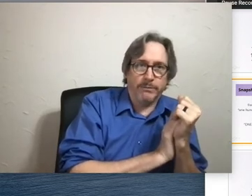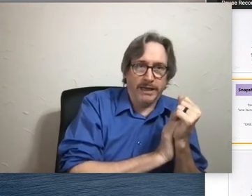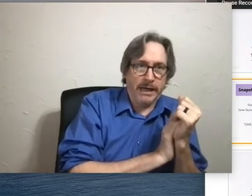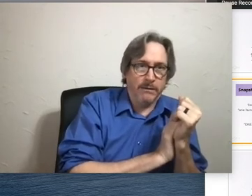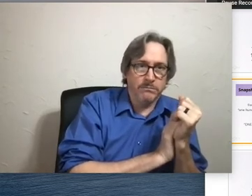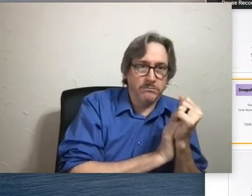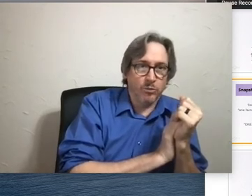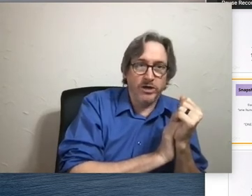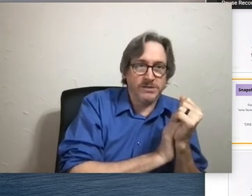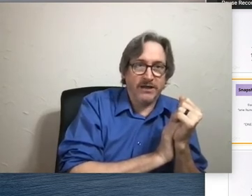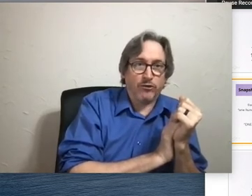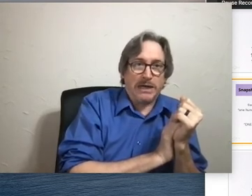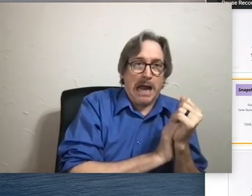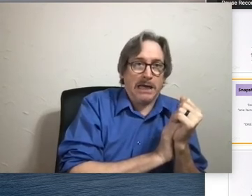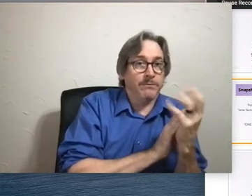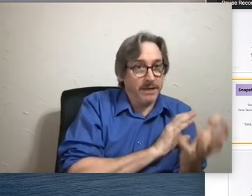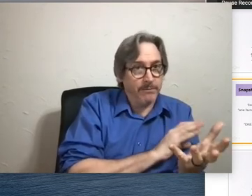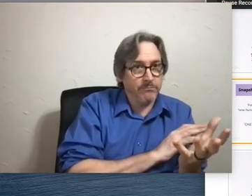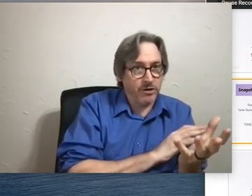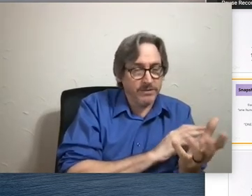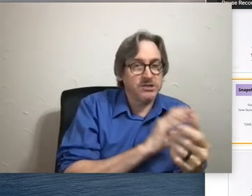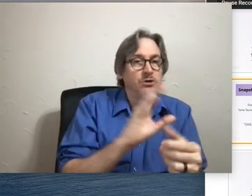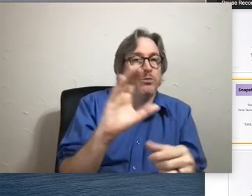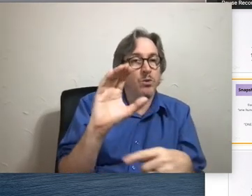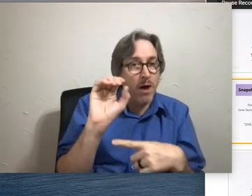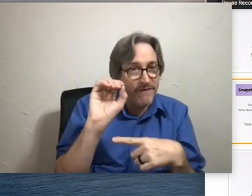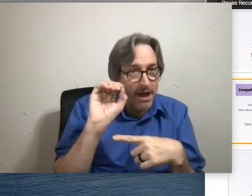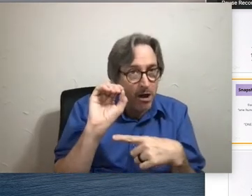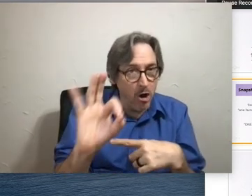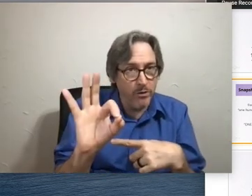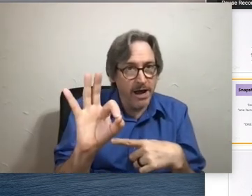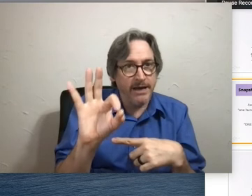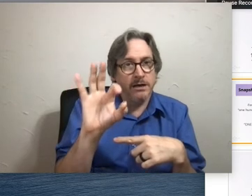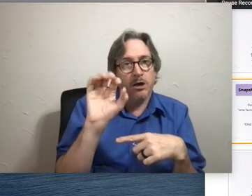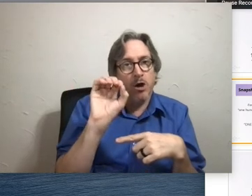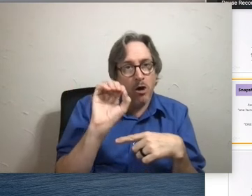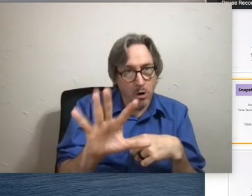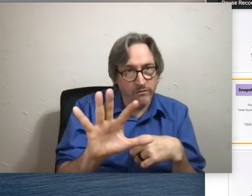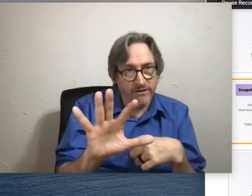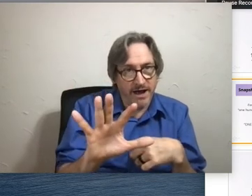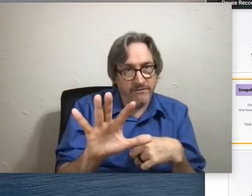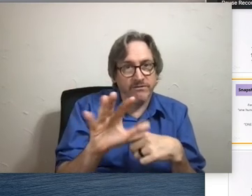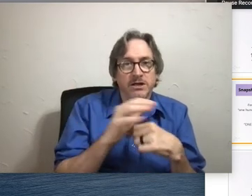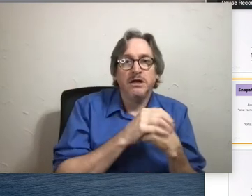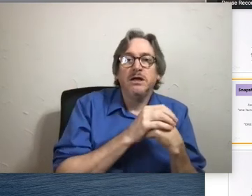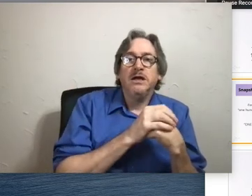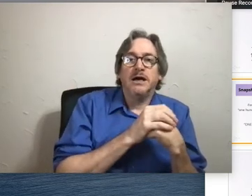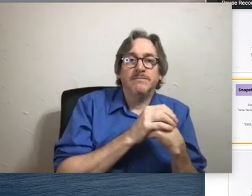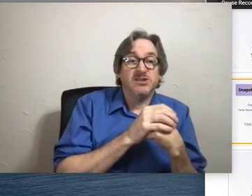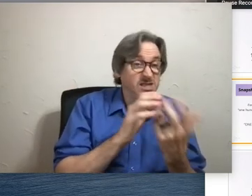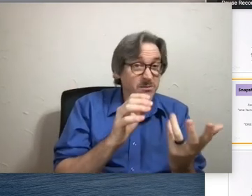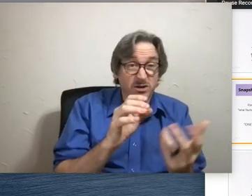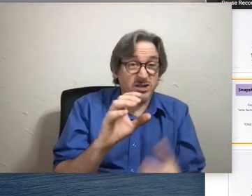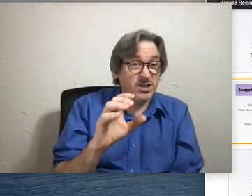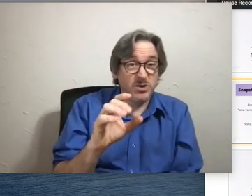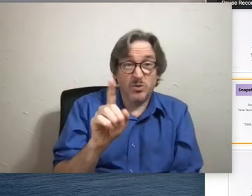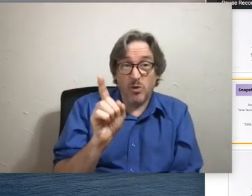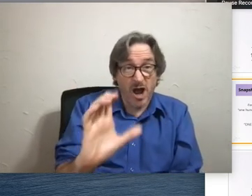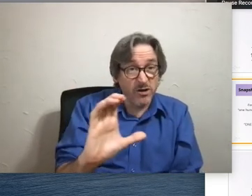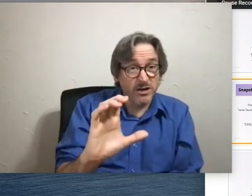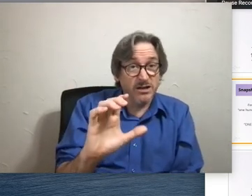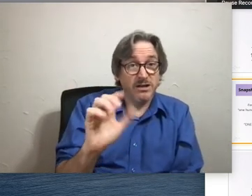3:09 p.m., we don't say 3:09 p.m. Right? So we want that 09, 05. So similar